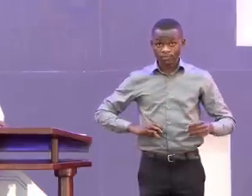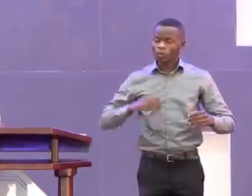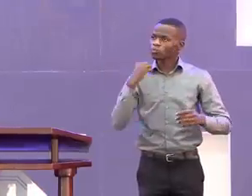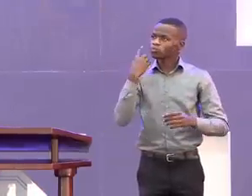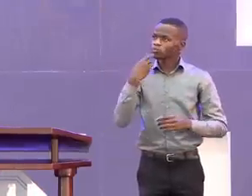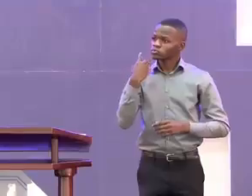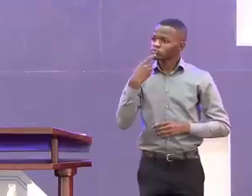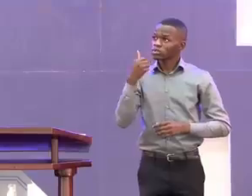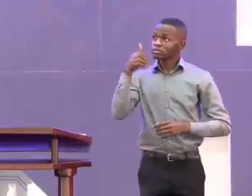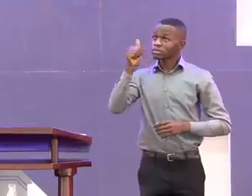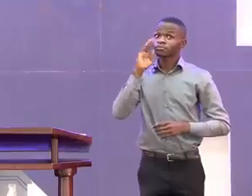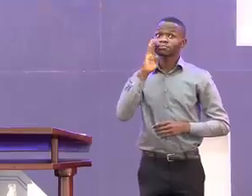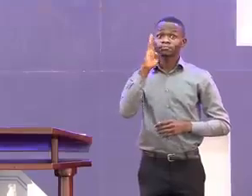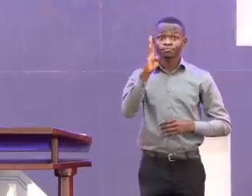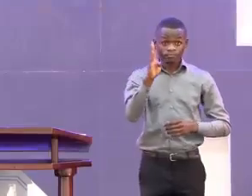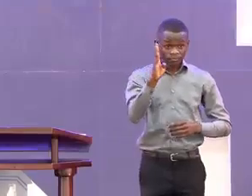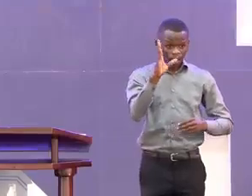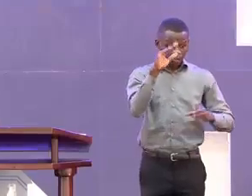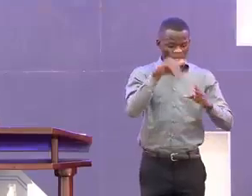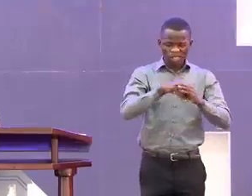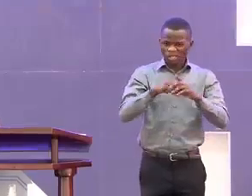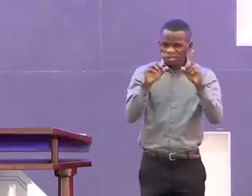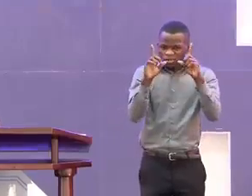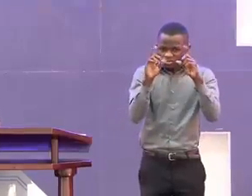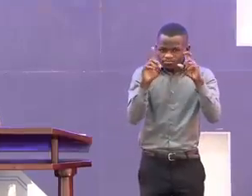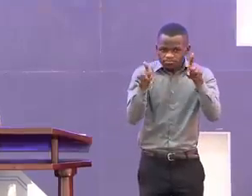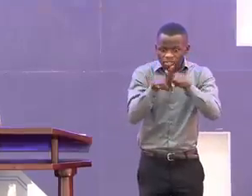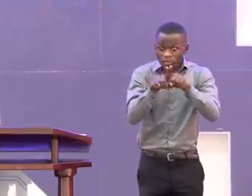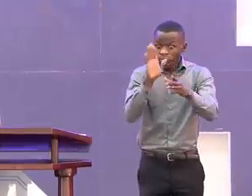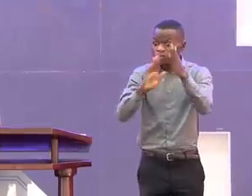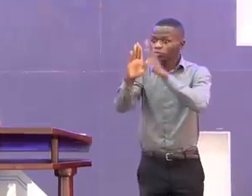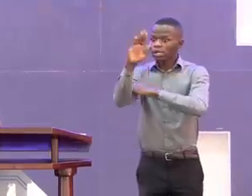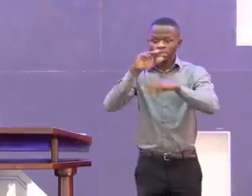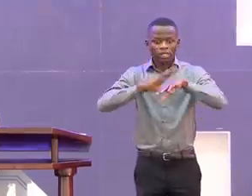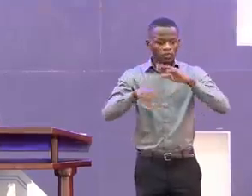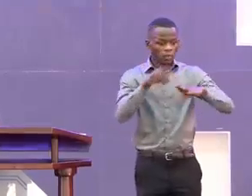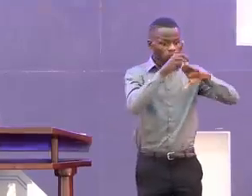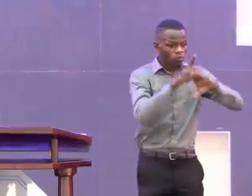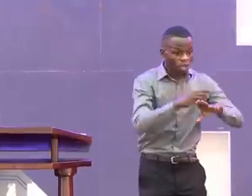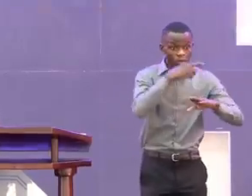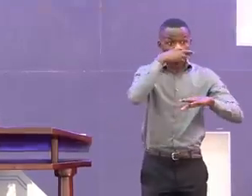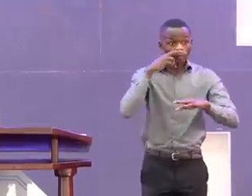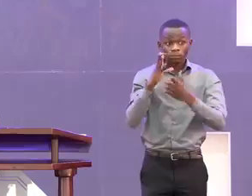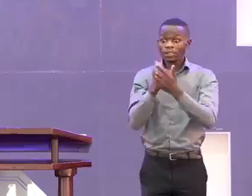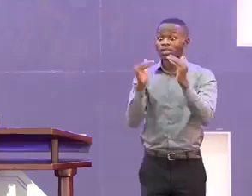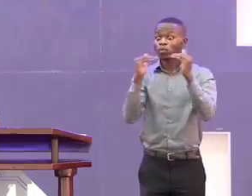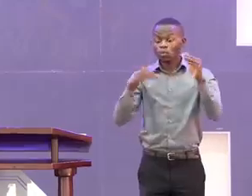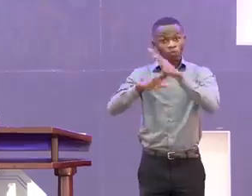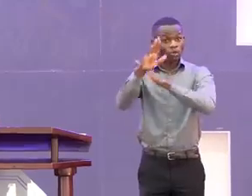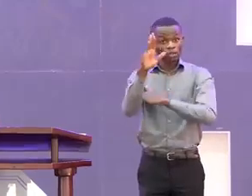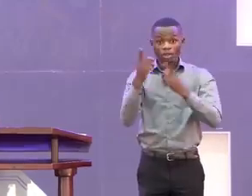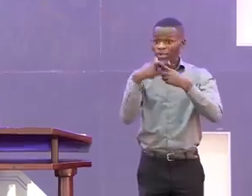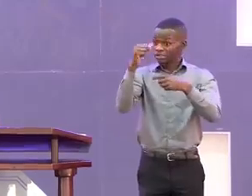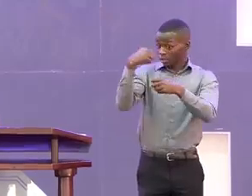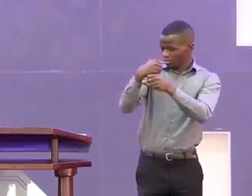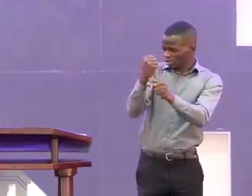who, being in the form of God, did not consider it robbery to be equal with God, but